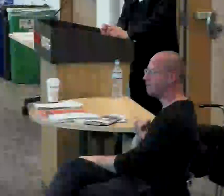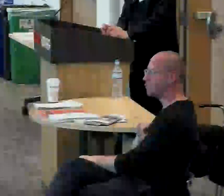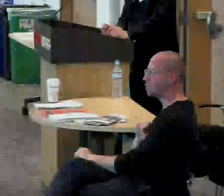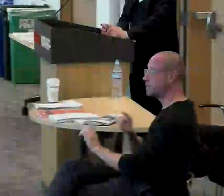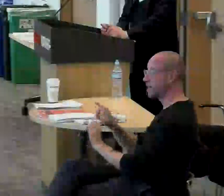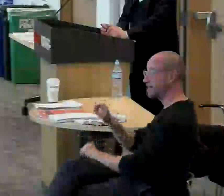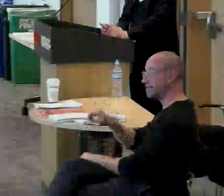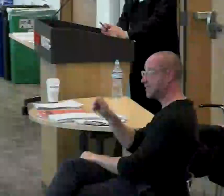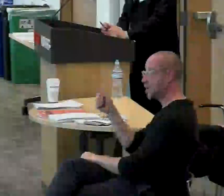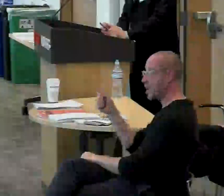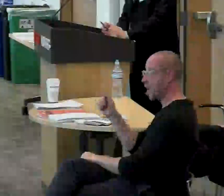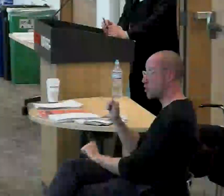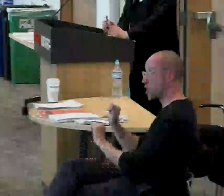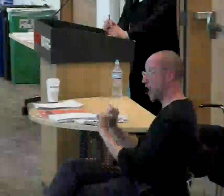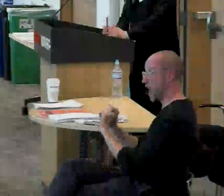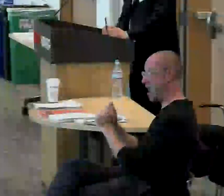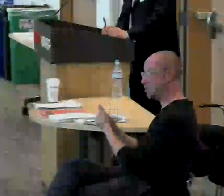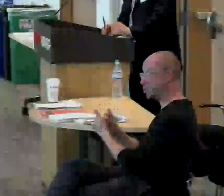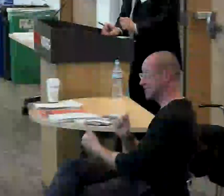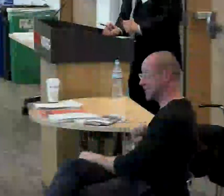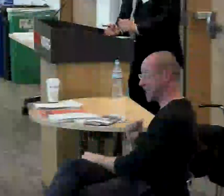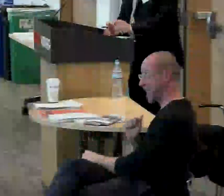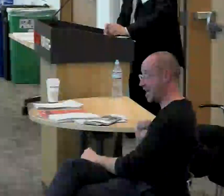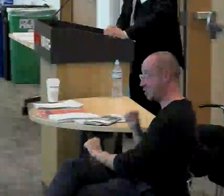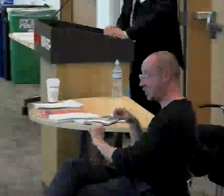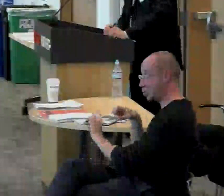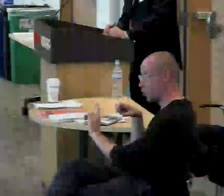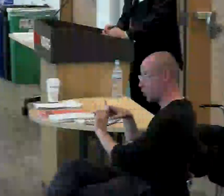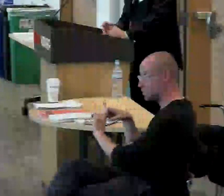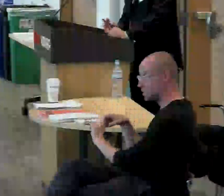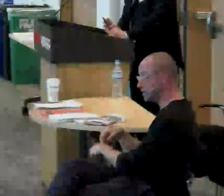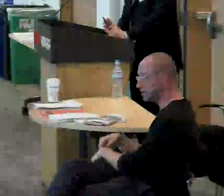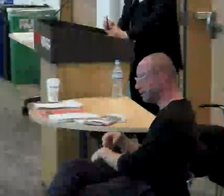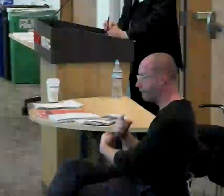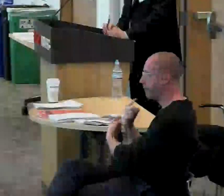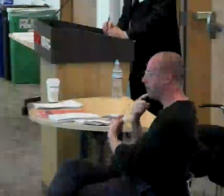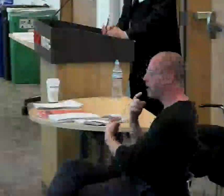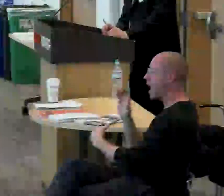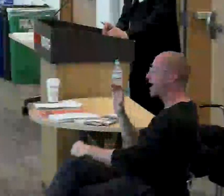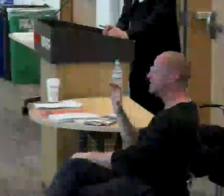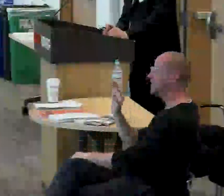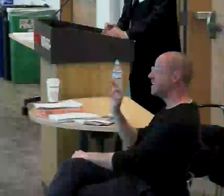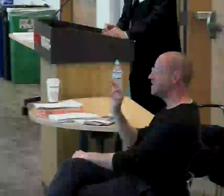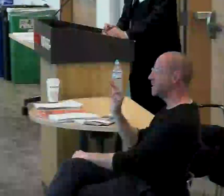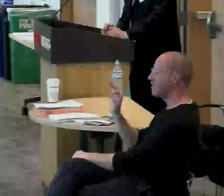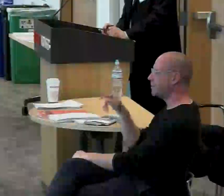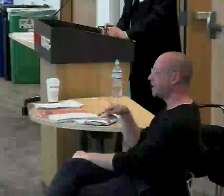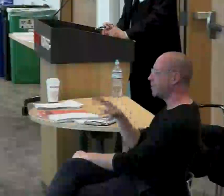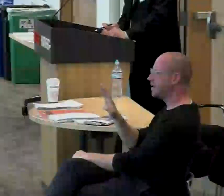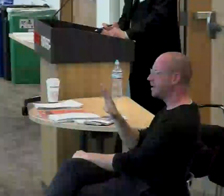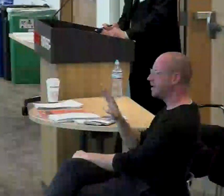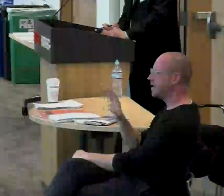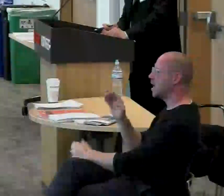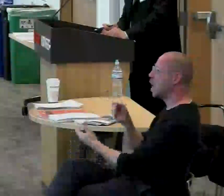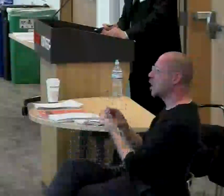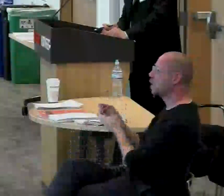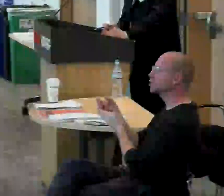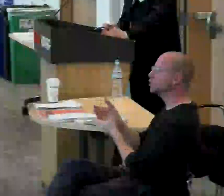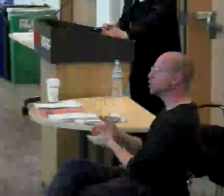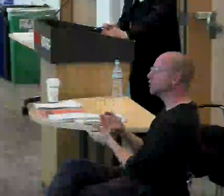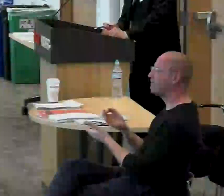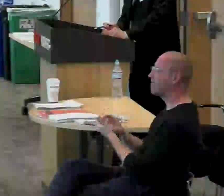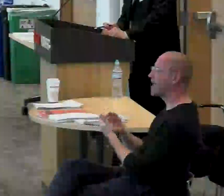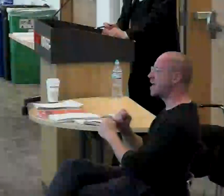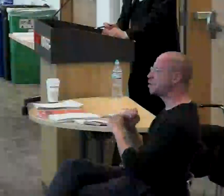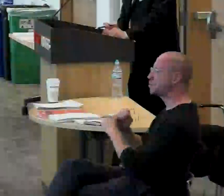Well, I would definitely contact CFPB, Consumer Financial Protection Bureau. Their website has right on the homepage